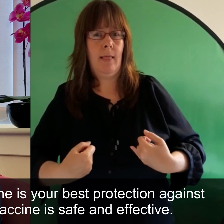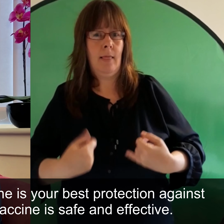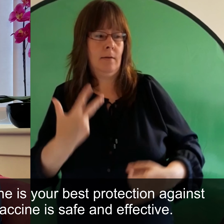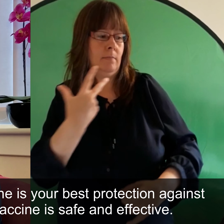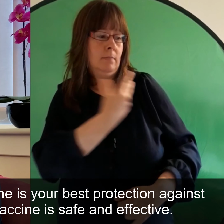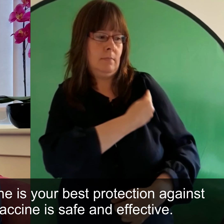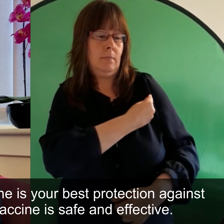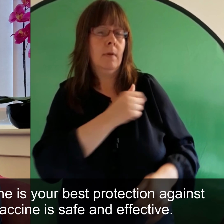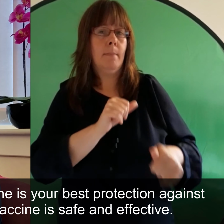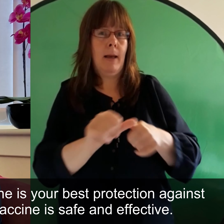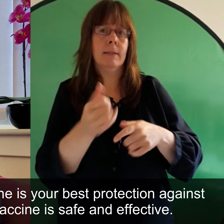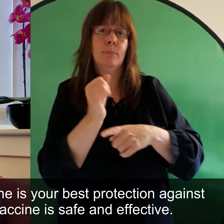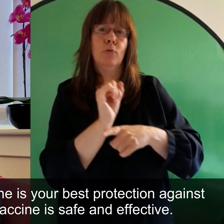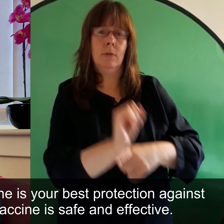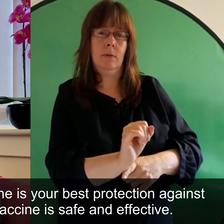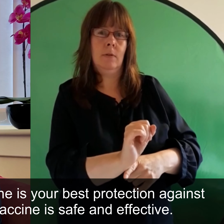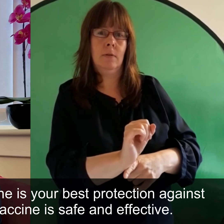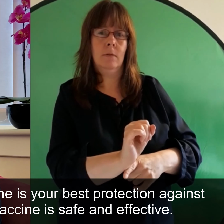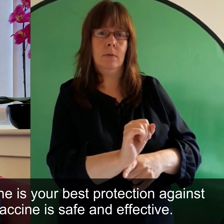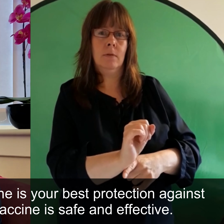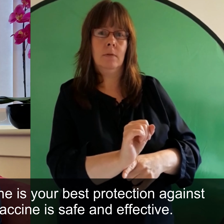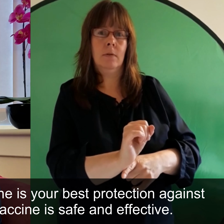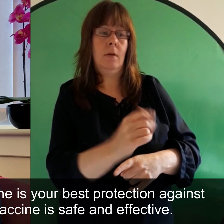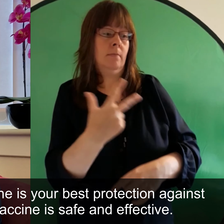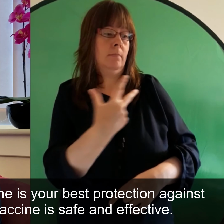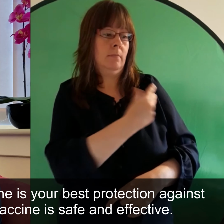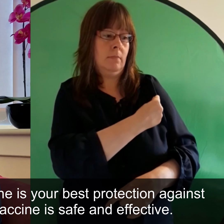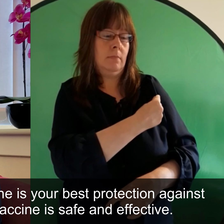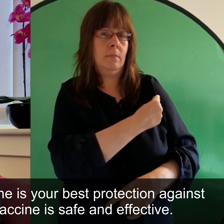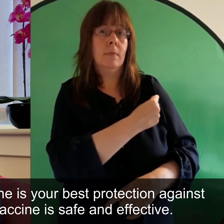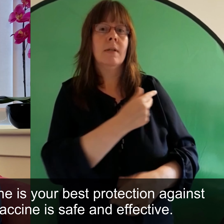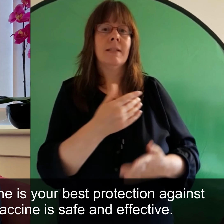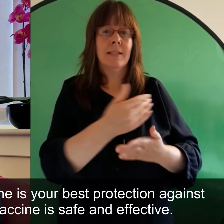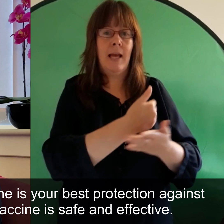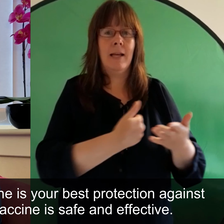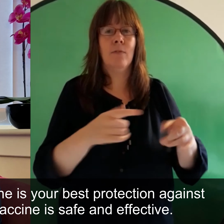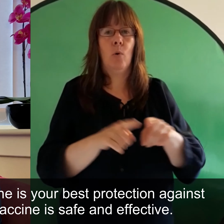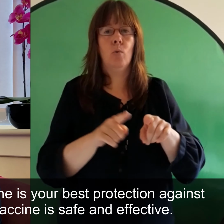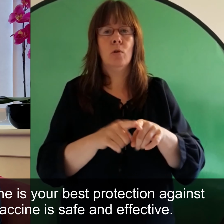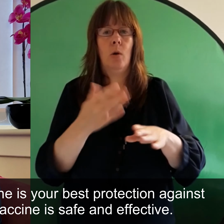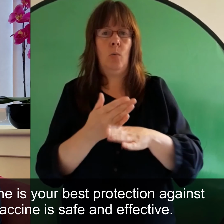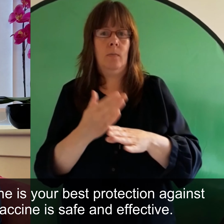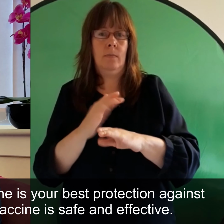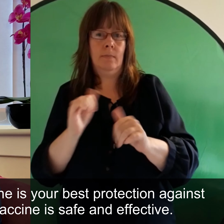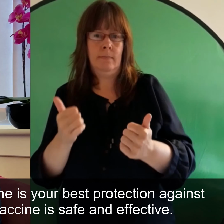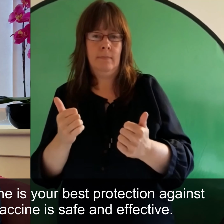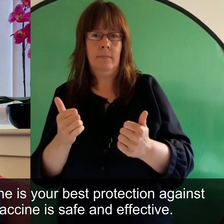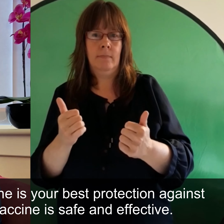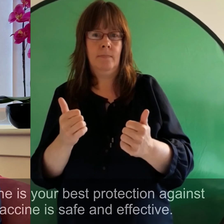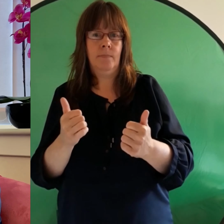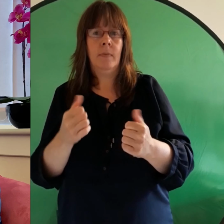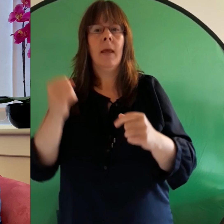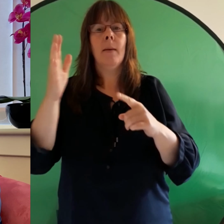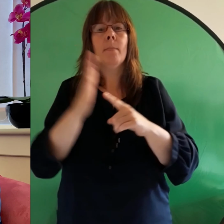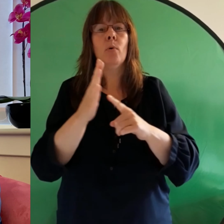is your best protection against COVID-19. The vaccine is safe and effective.